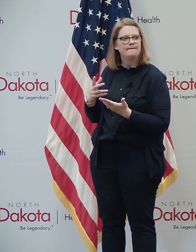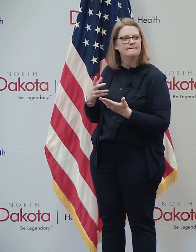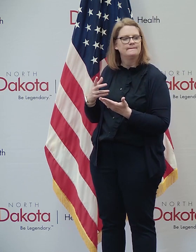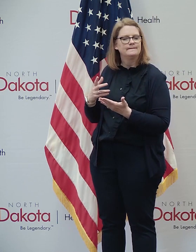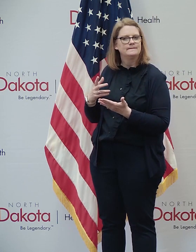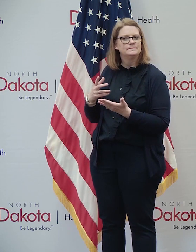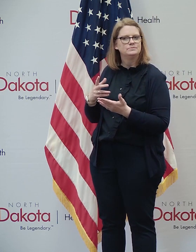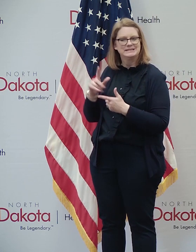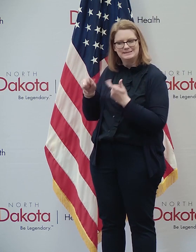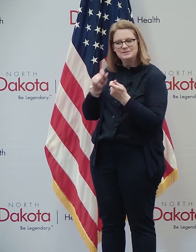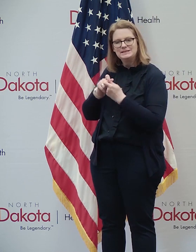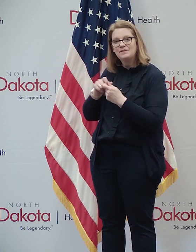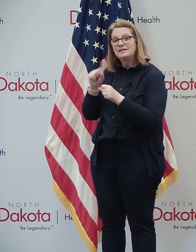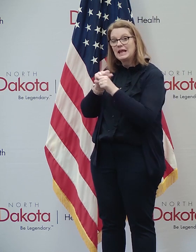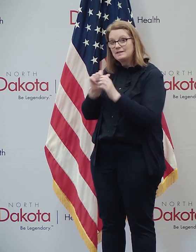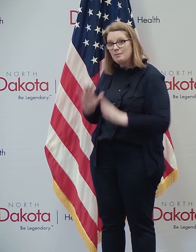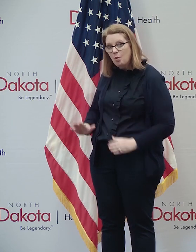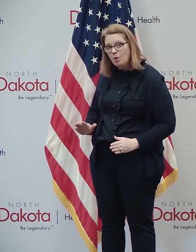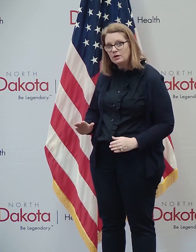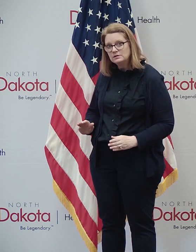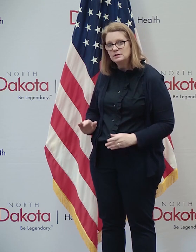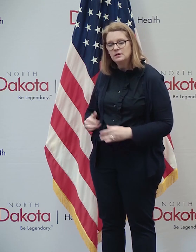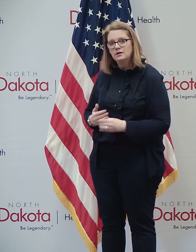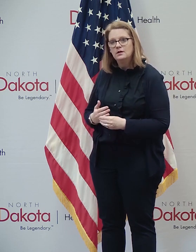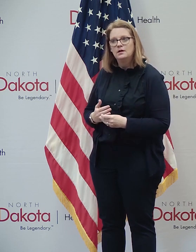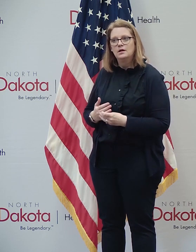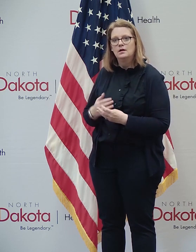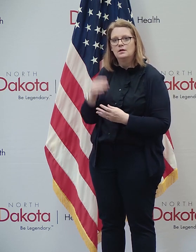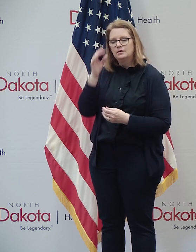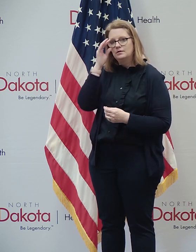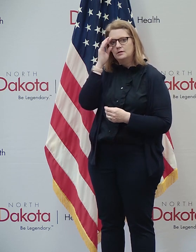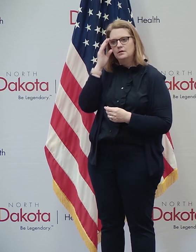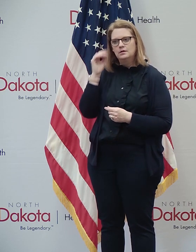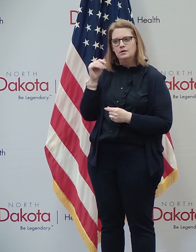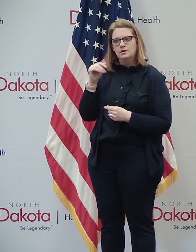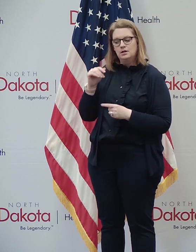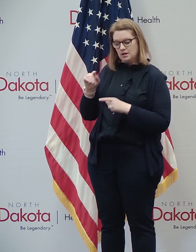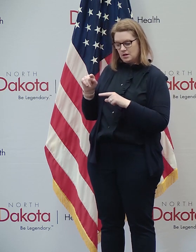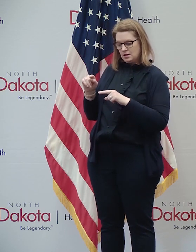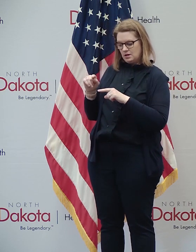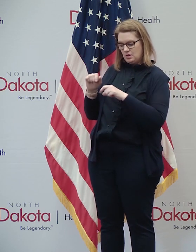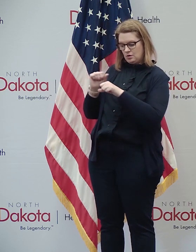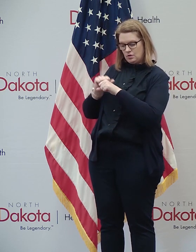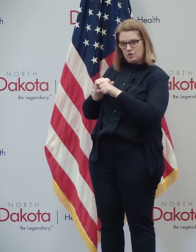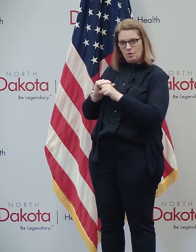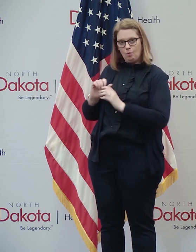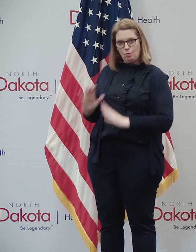care workers. So part of that task force work is going to be to really